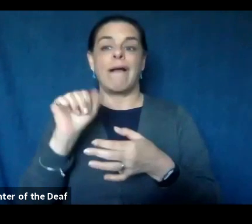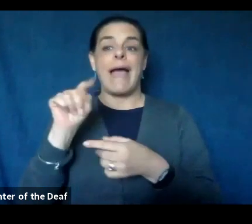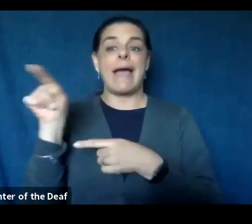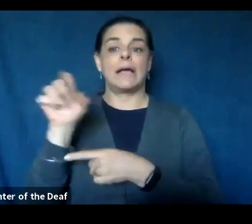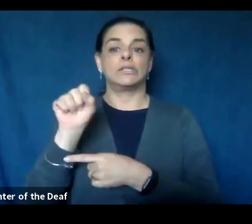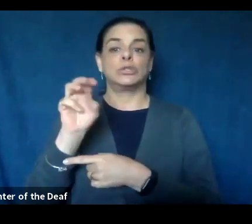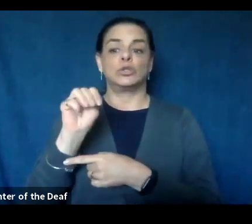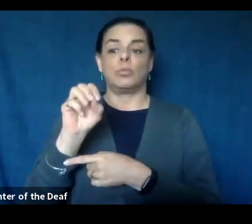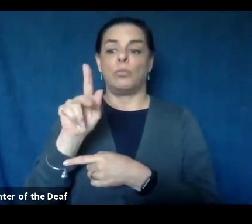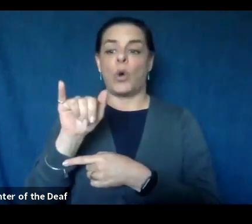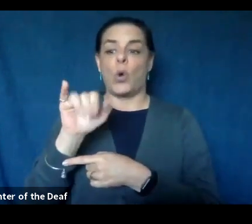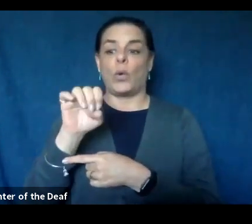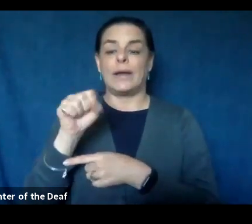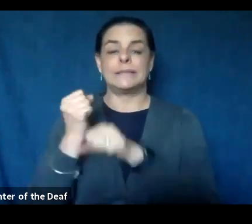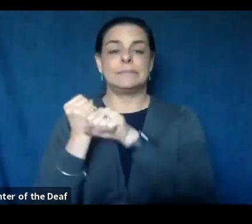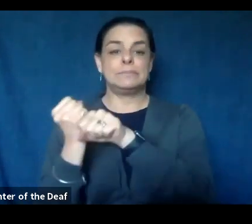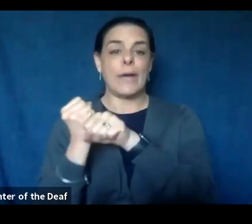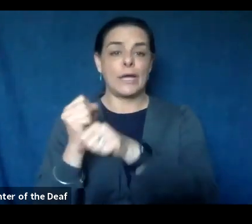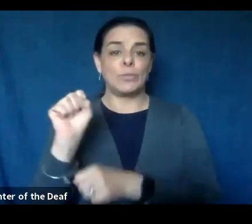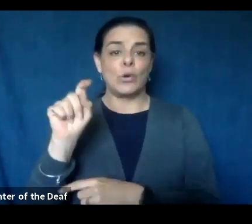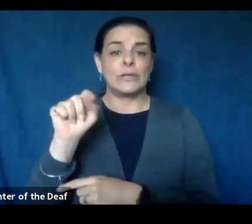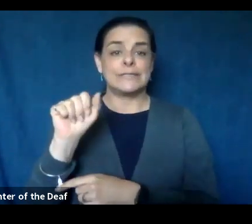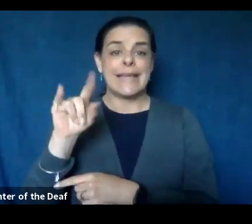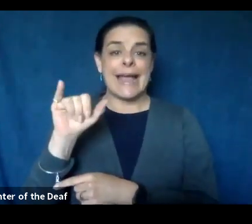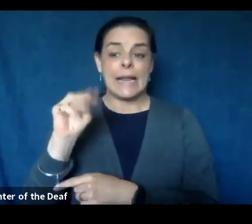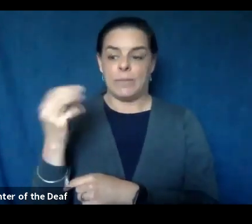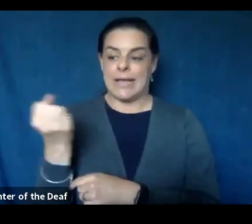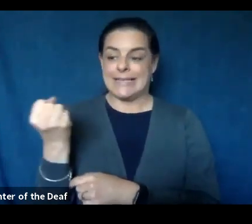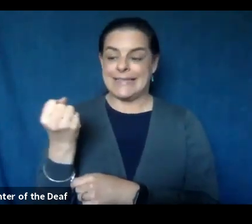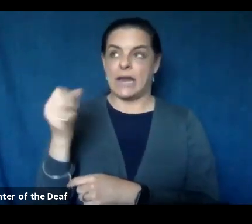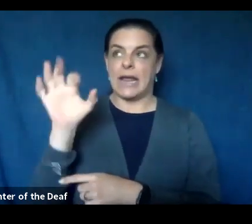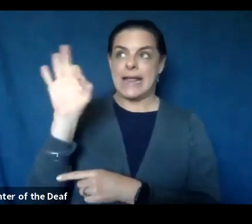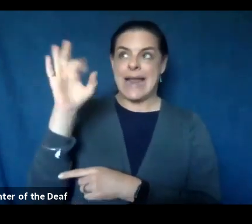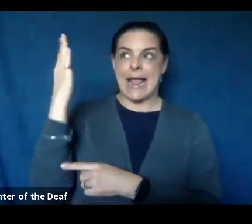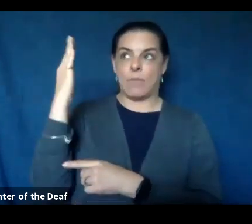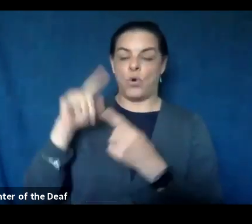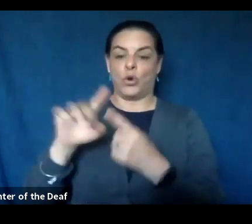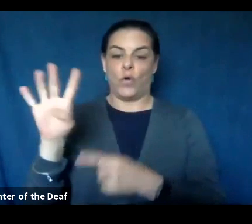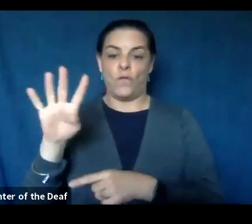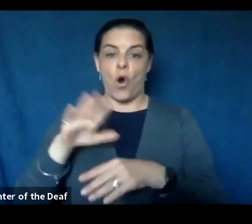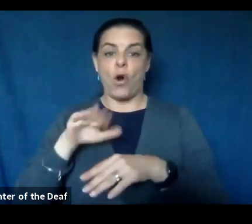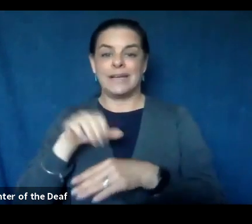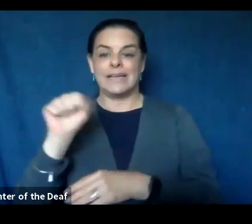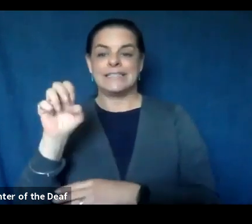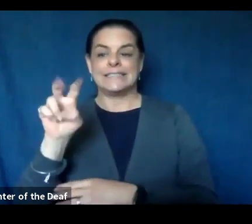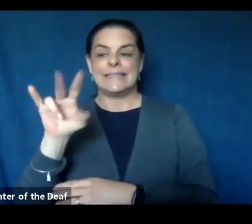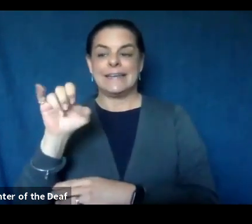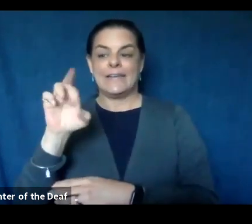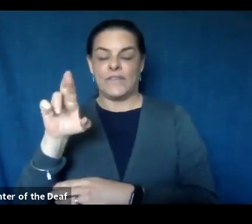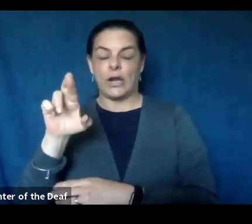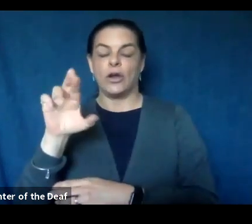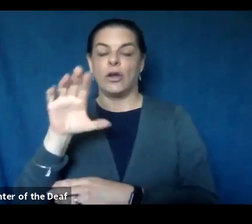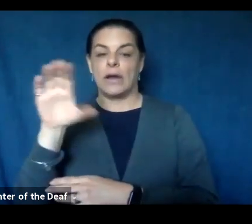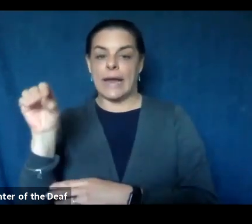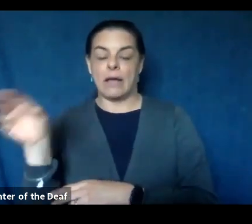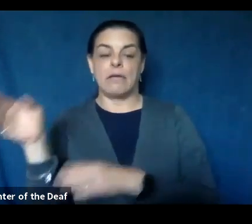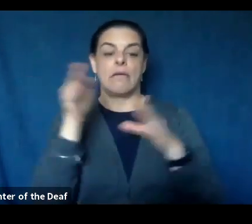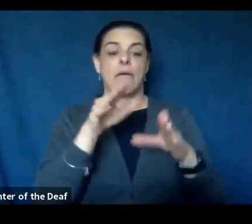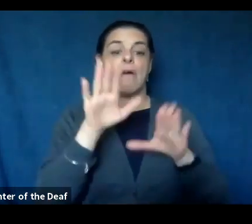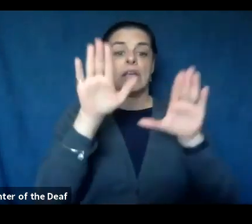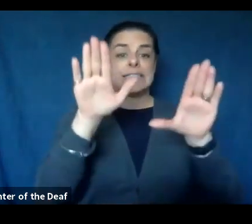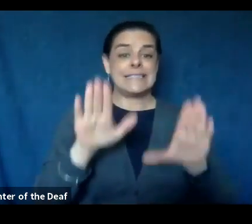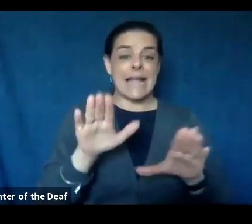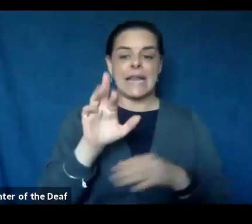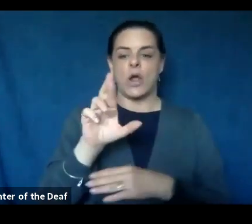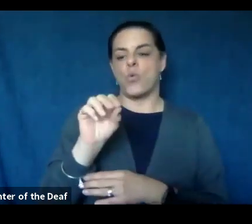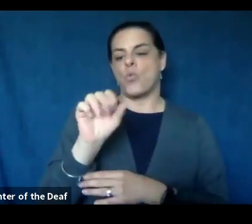on Saturday from 9 a.m. to 4 p.m. in Sevier County. And on Sunday, they are coordinating testing at Roane State Community